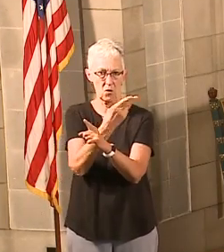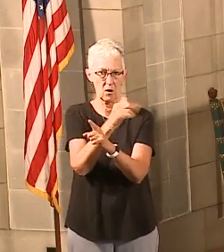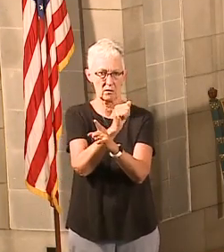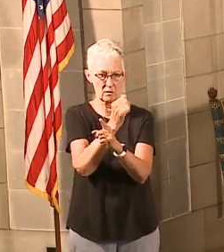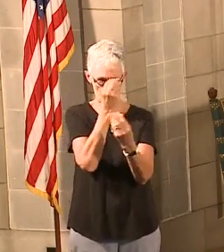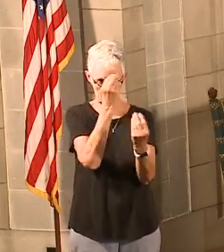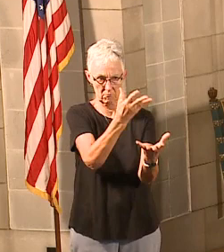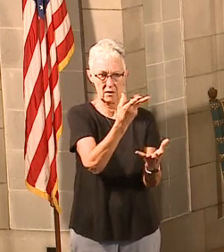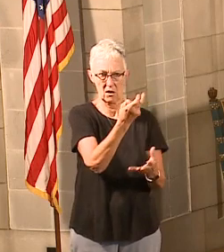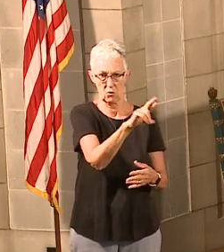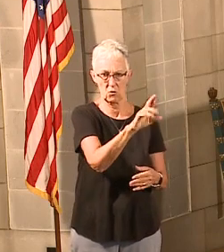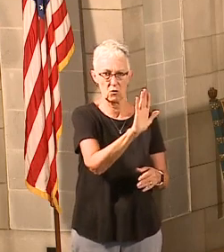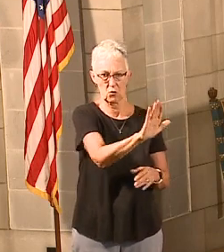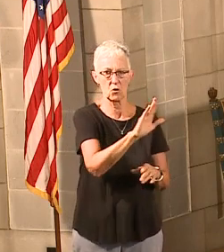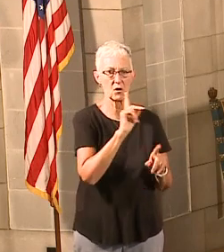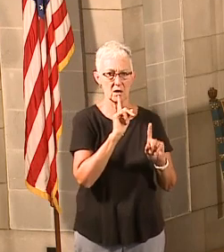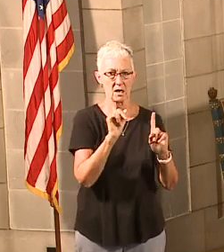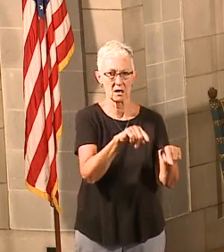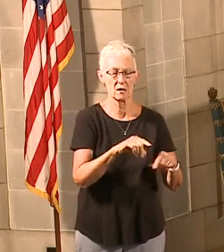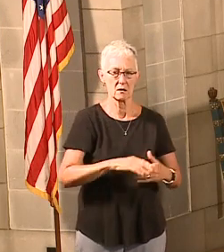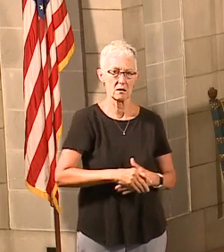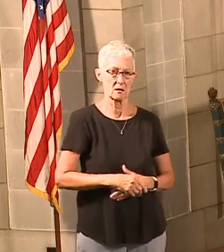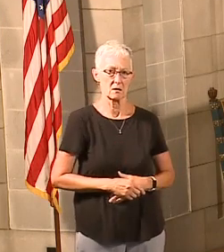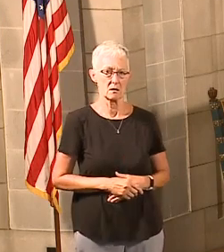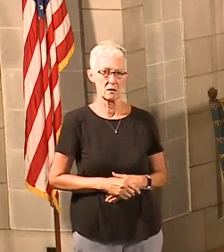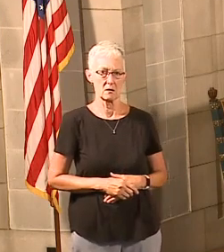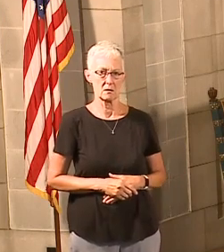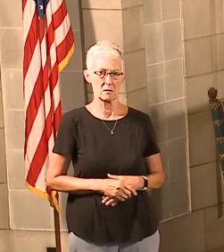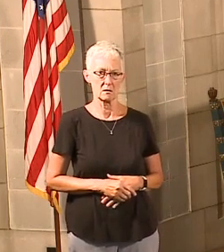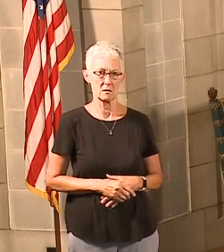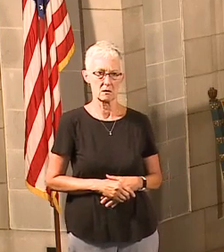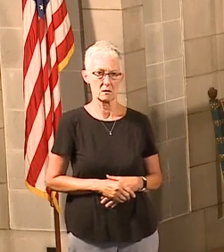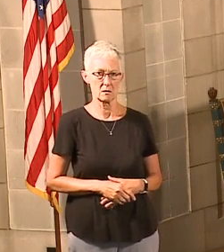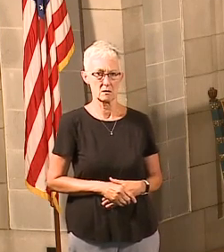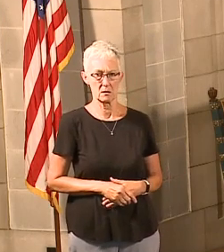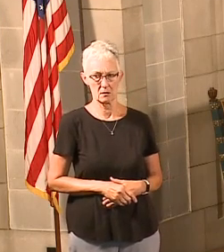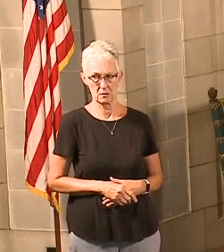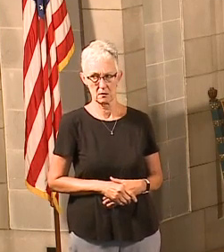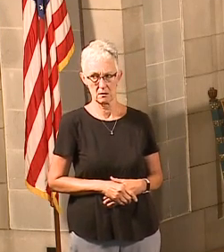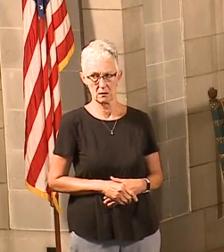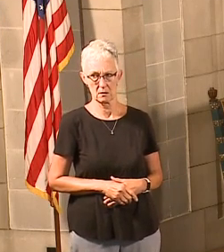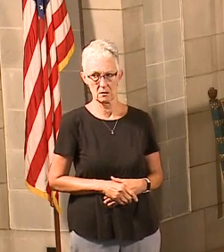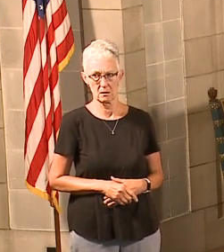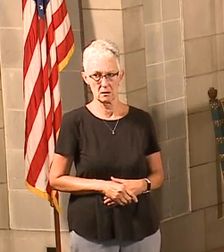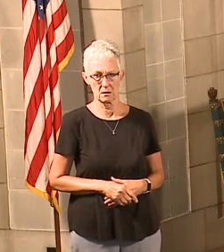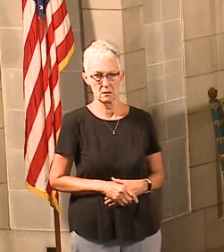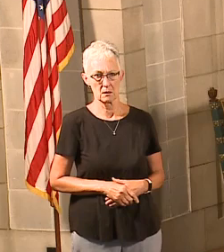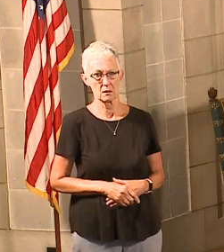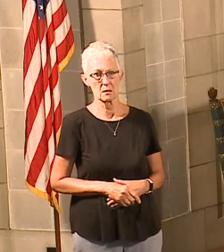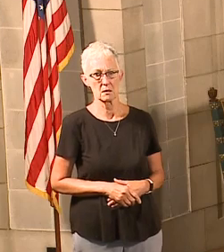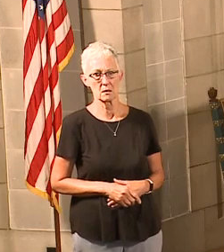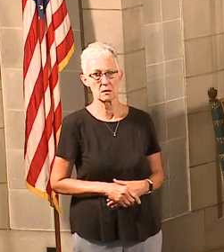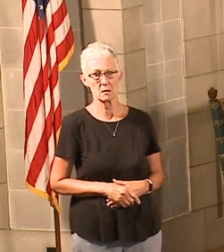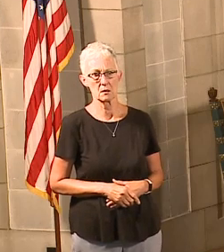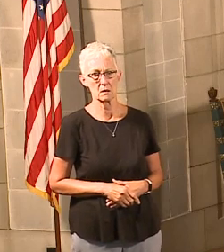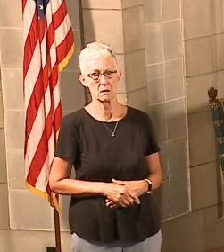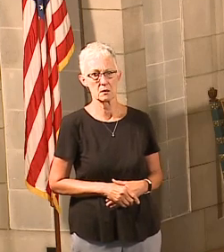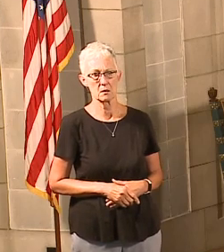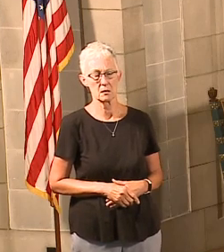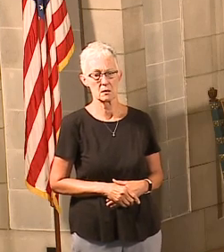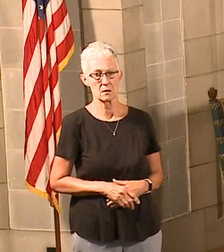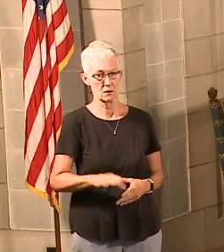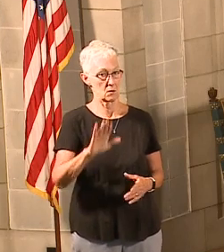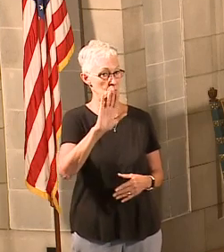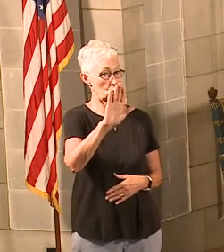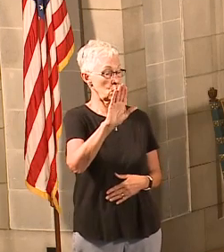you gain by, I guess, getting things ready, taking this extra time to get things ready? So the